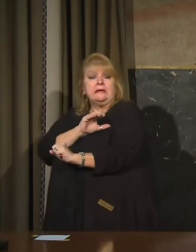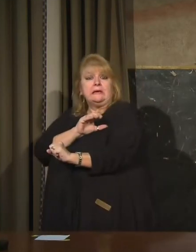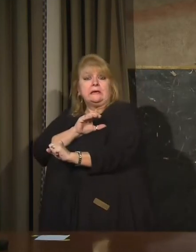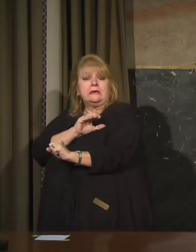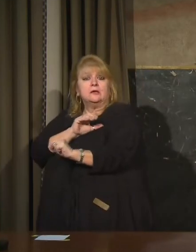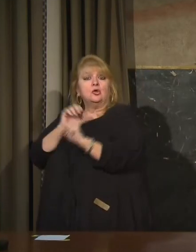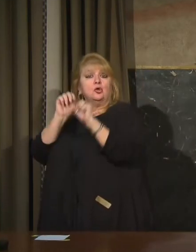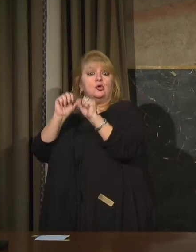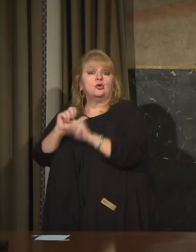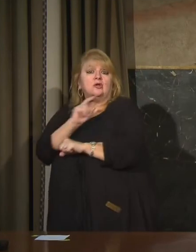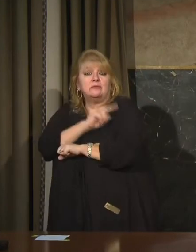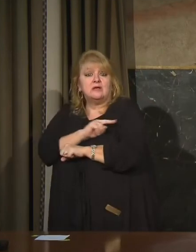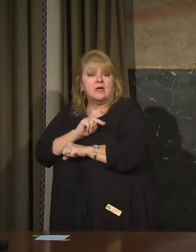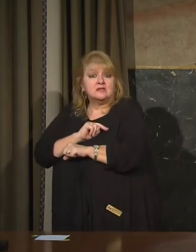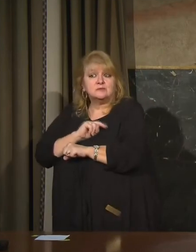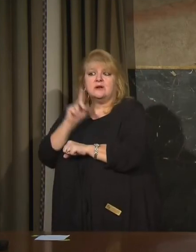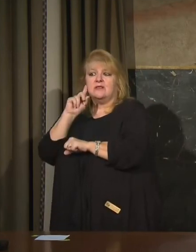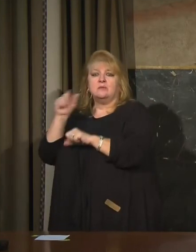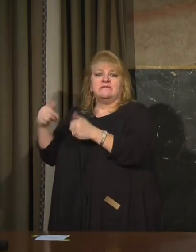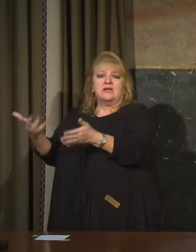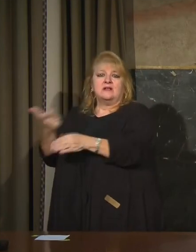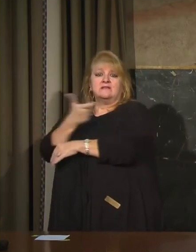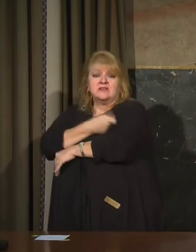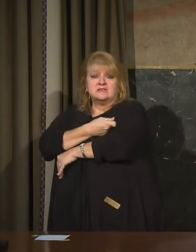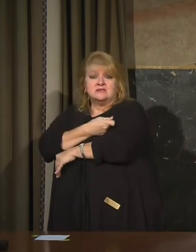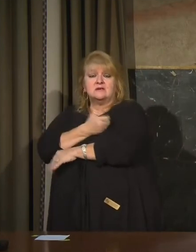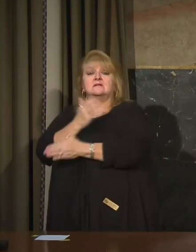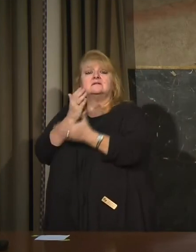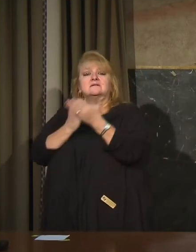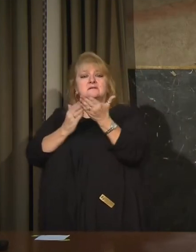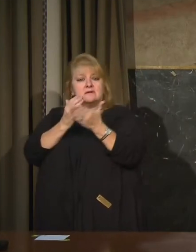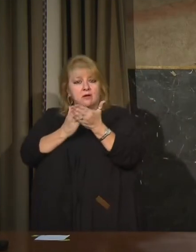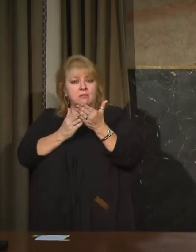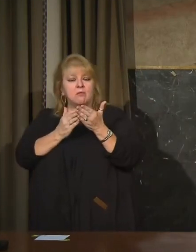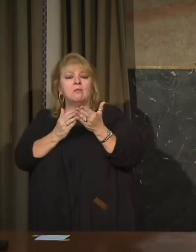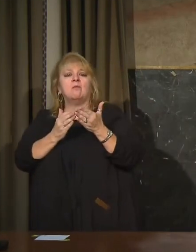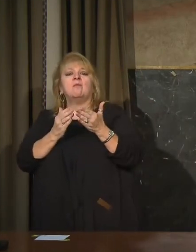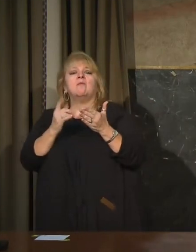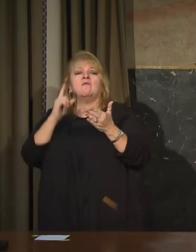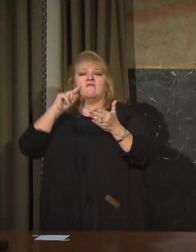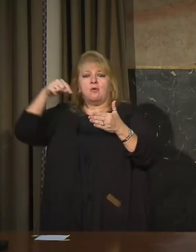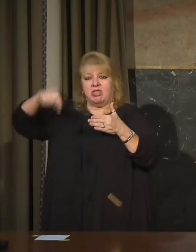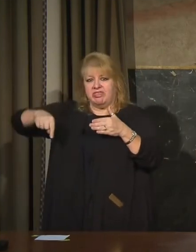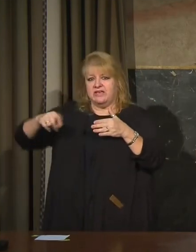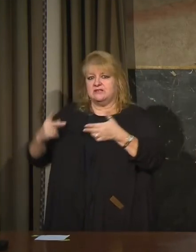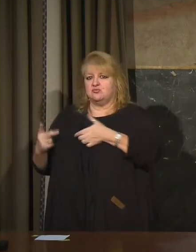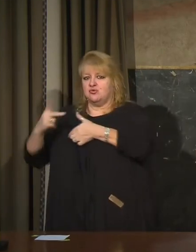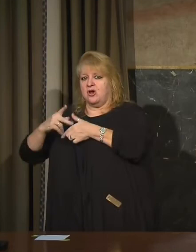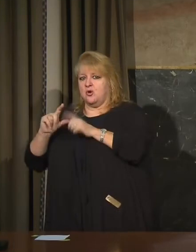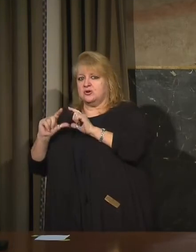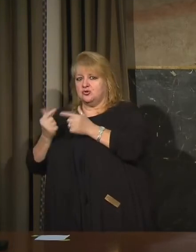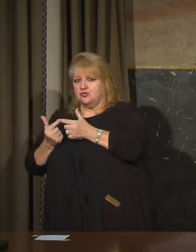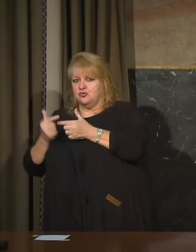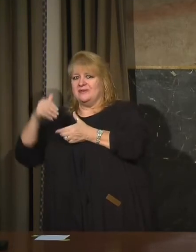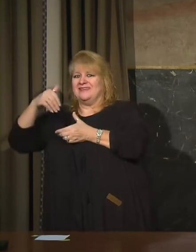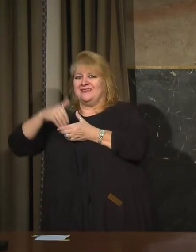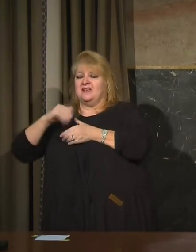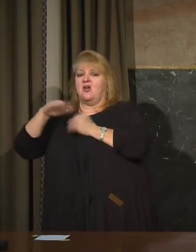be a hospital, but there will be some doses available for this priority group next week in all